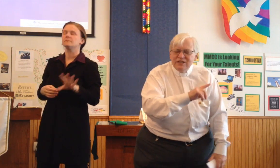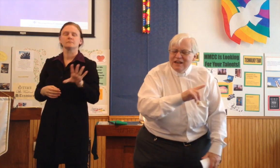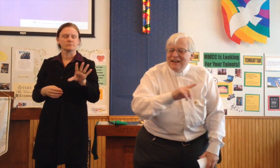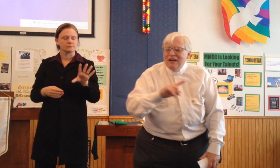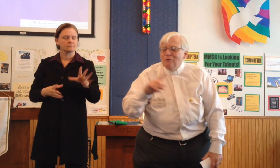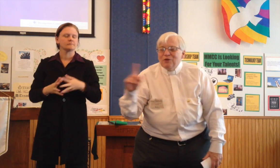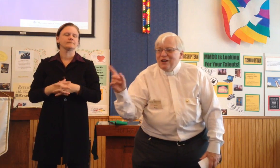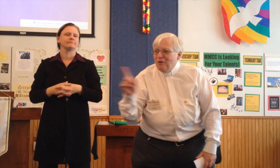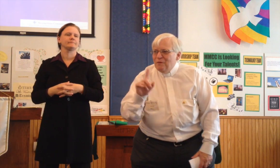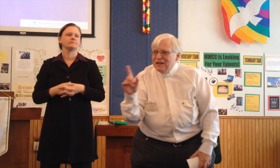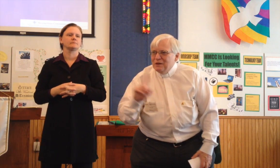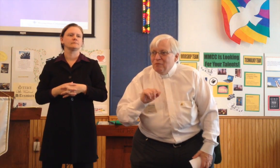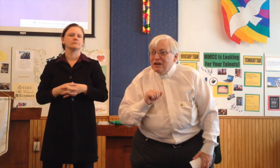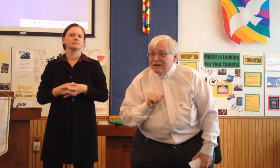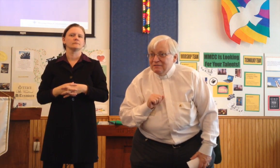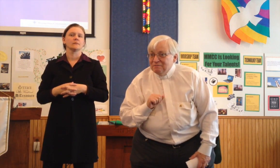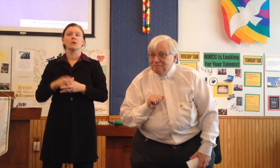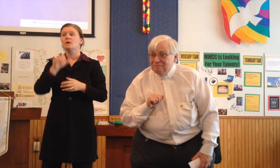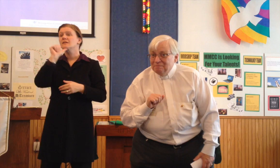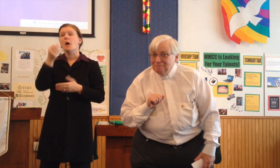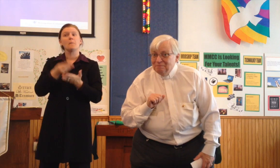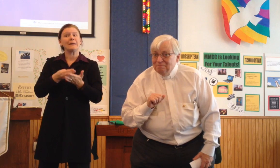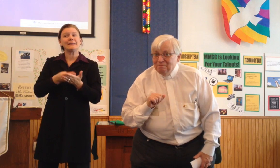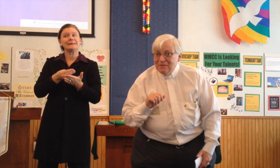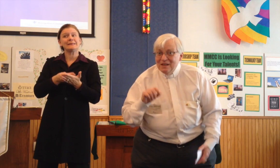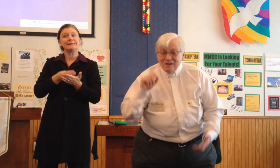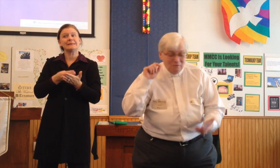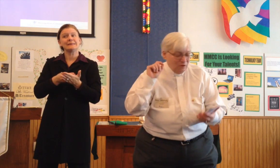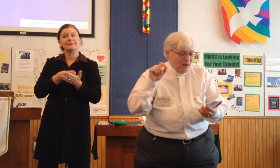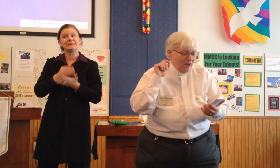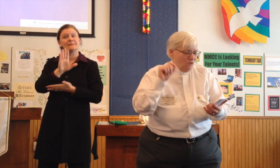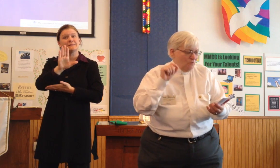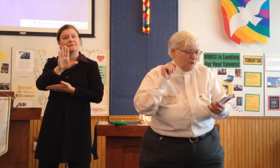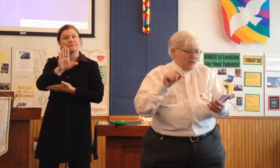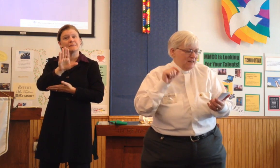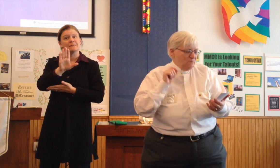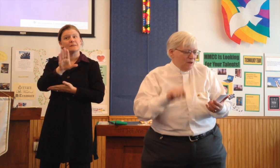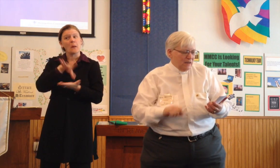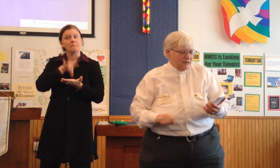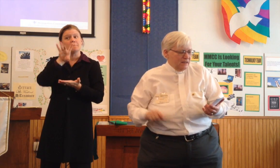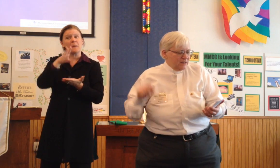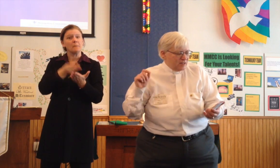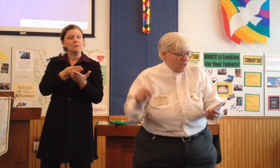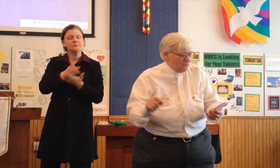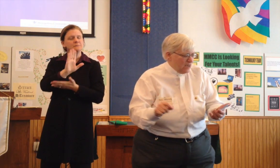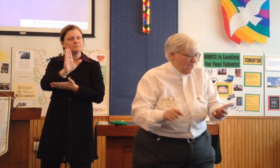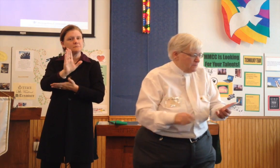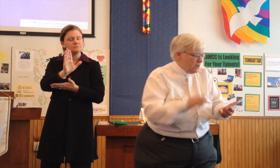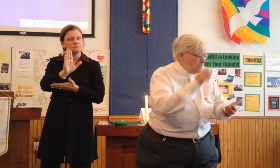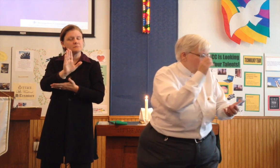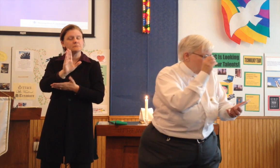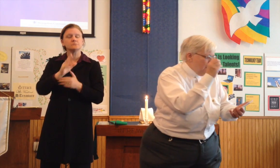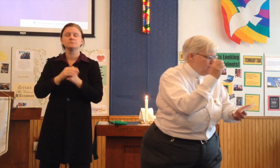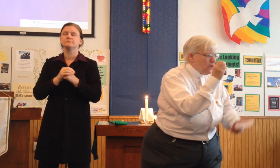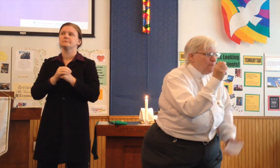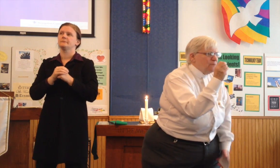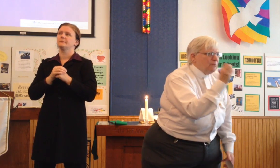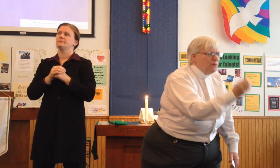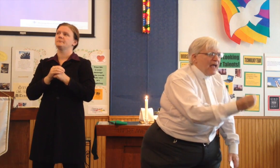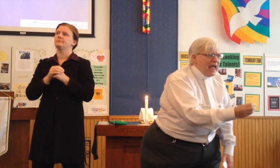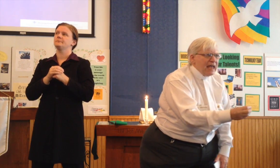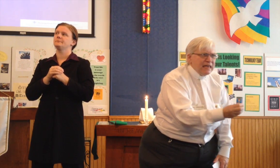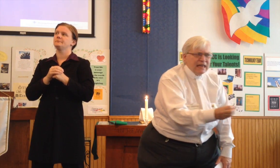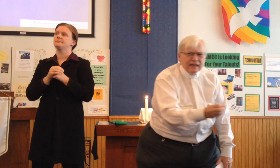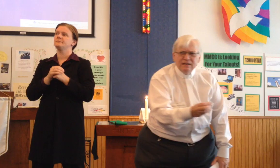It's just that we're not all paid in money. We're not all paid in money. Sometimes